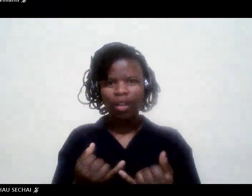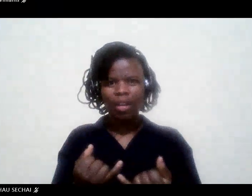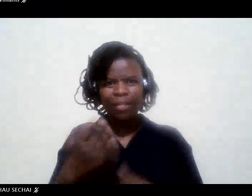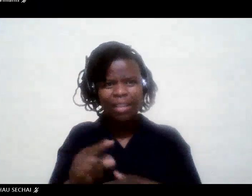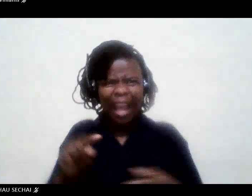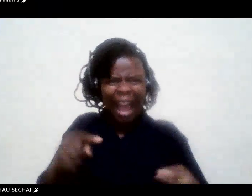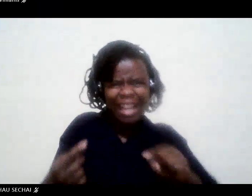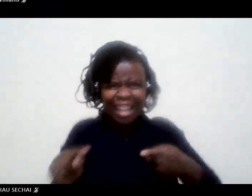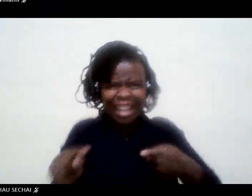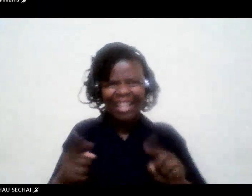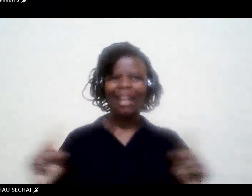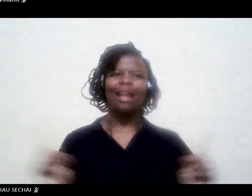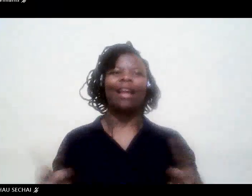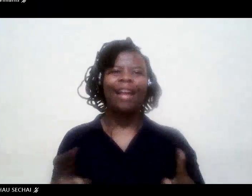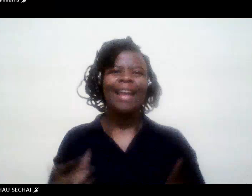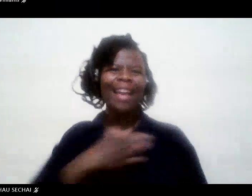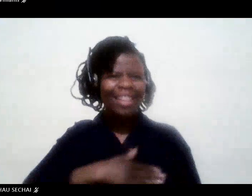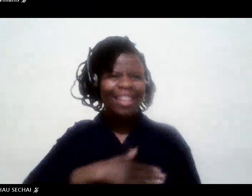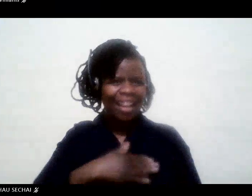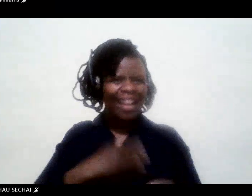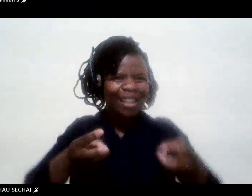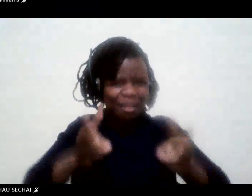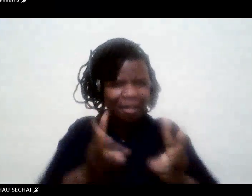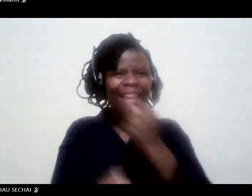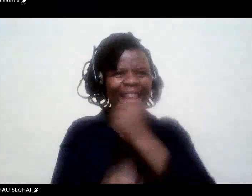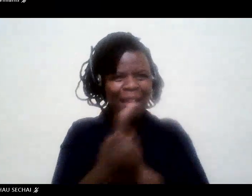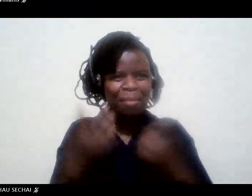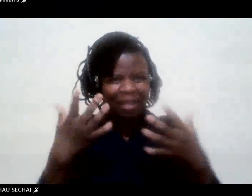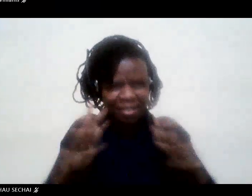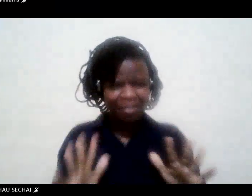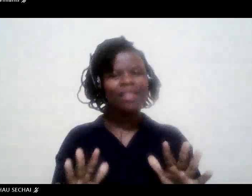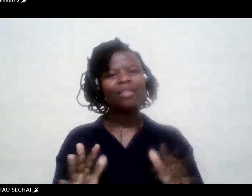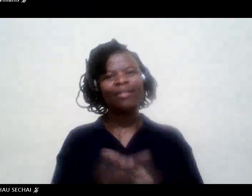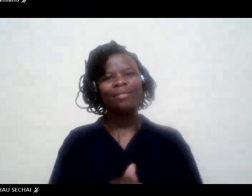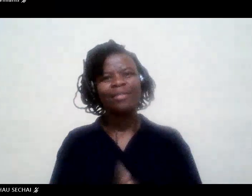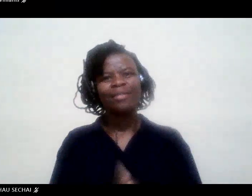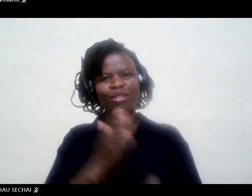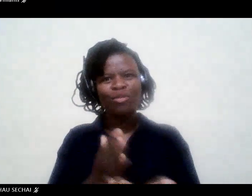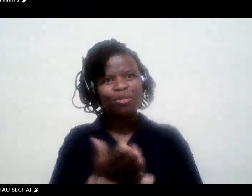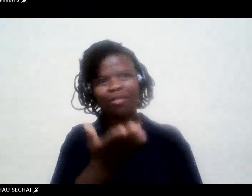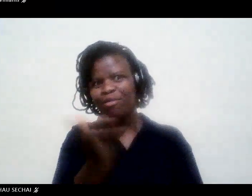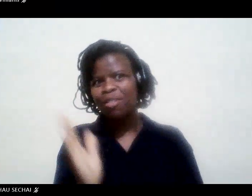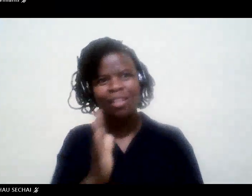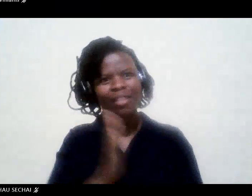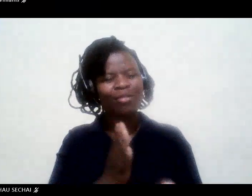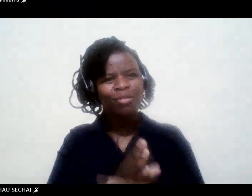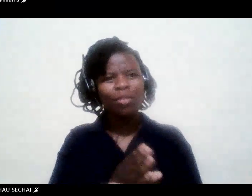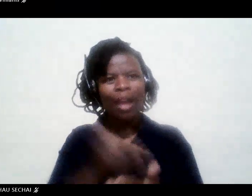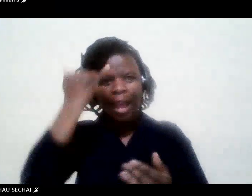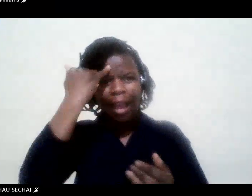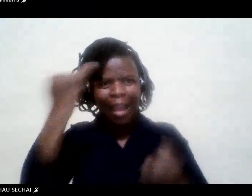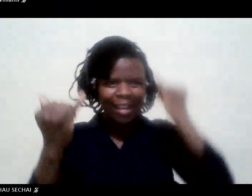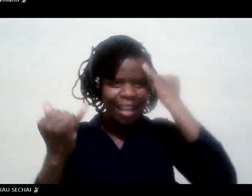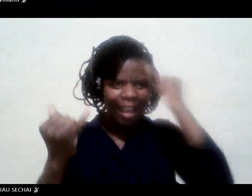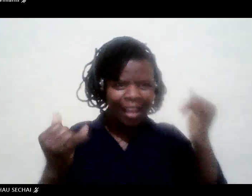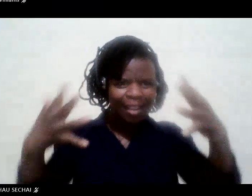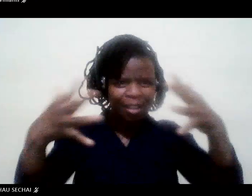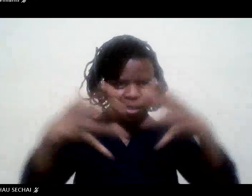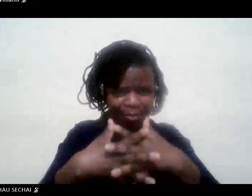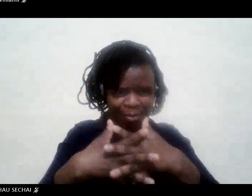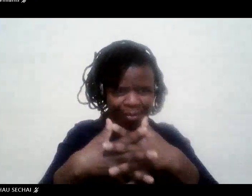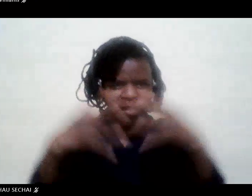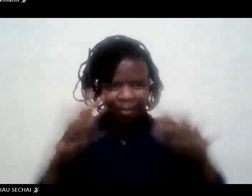So I like how this just transformed, how it's played out. That you guys, brought the ideas together and built upon it and were able to